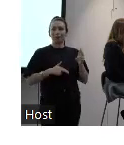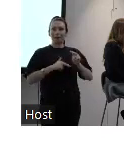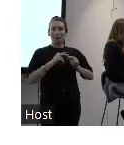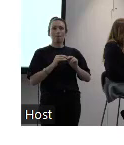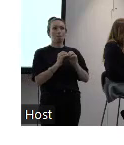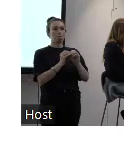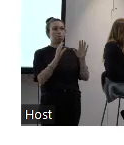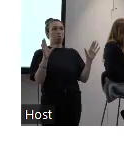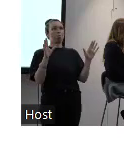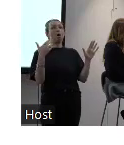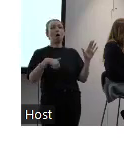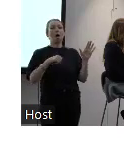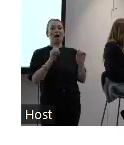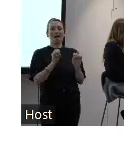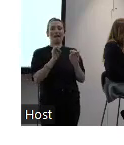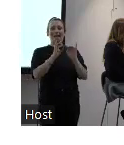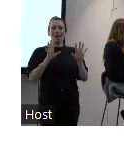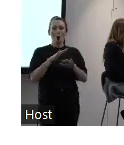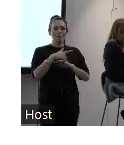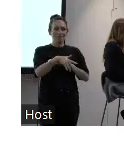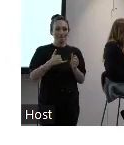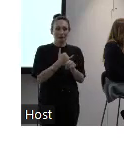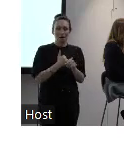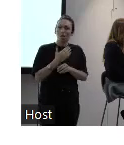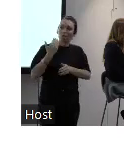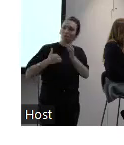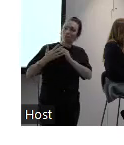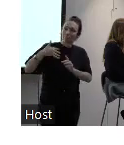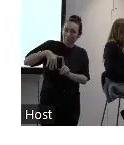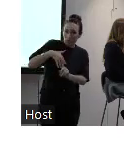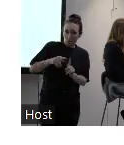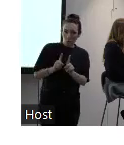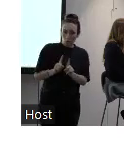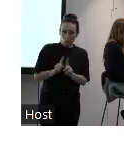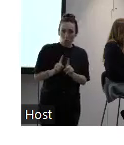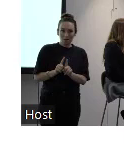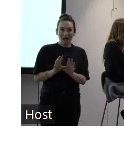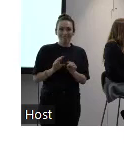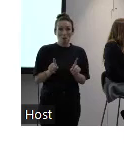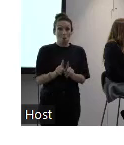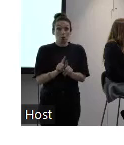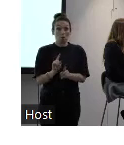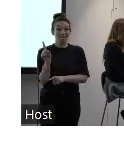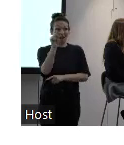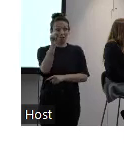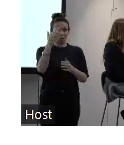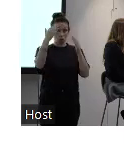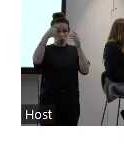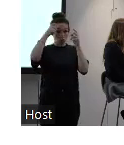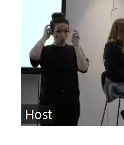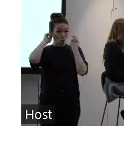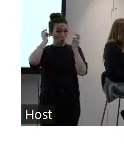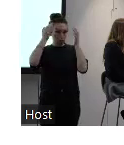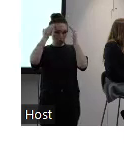of their clinical background, their medical background, their current neurodevelopmental picture,